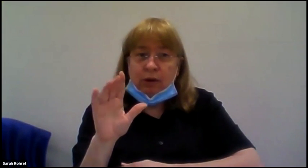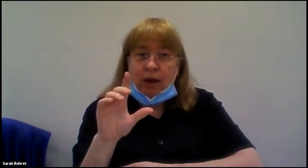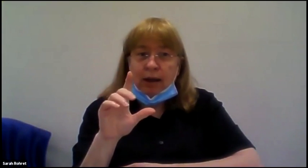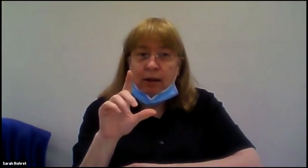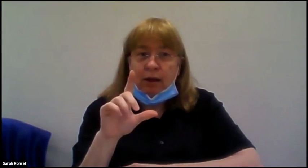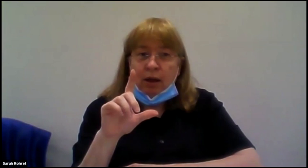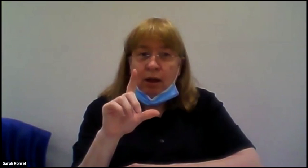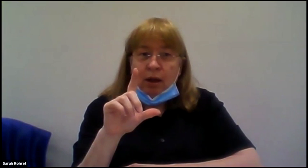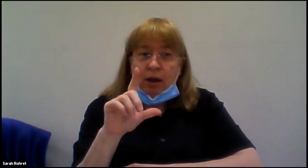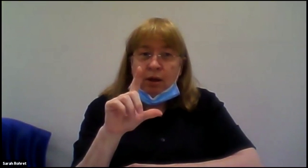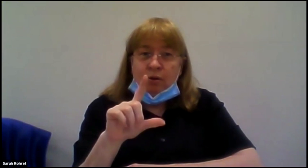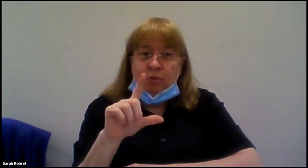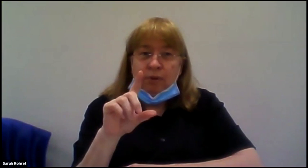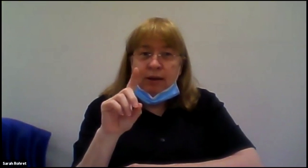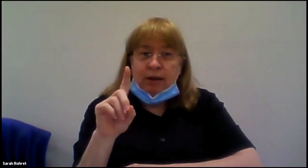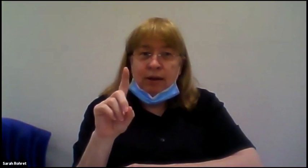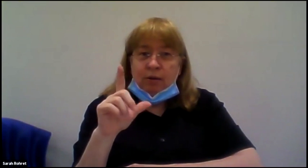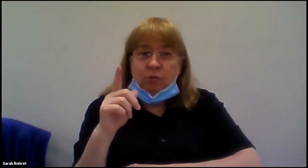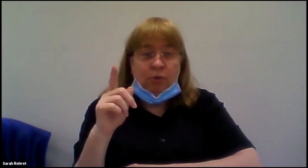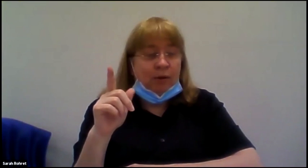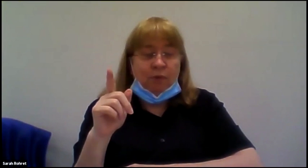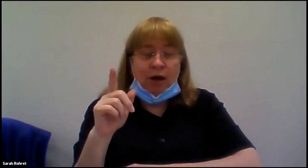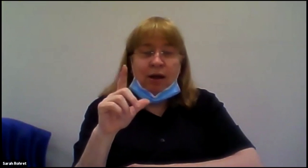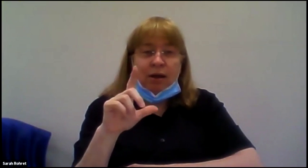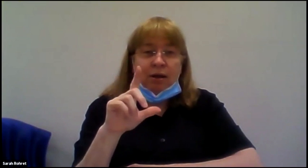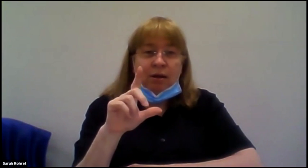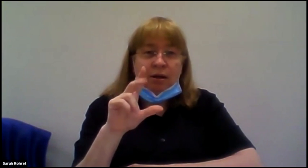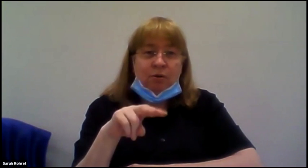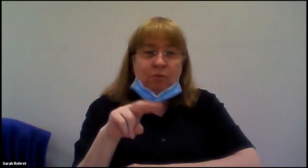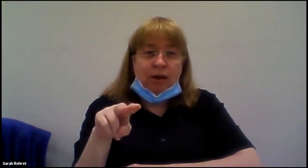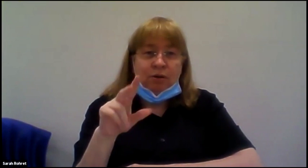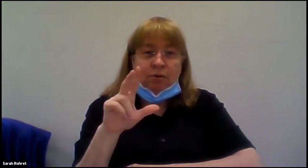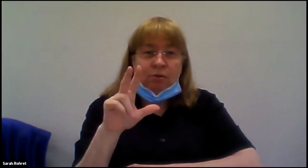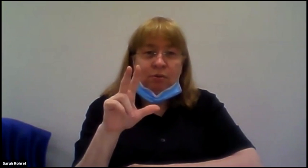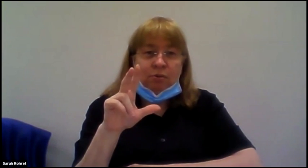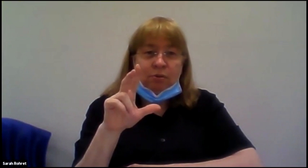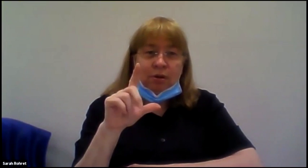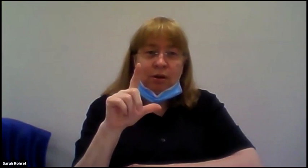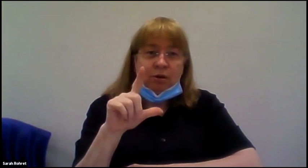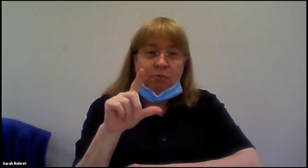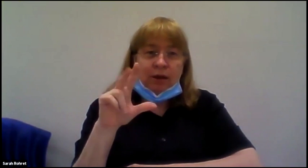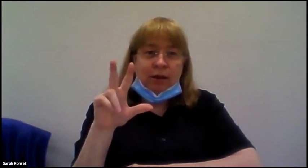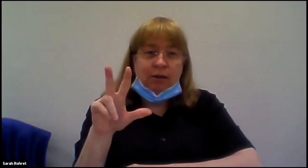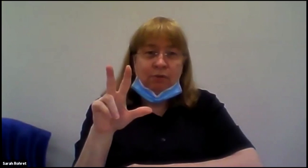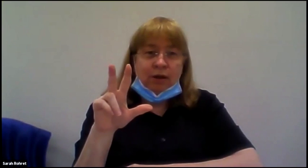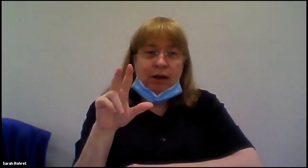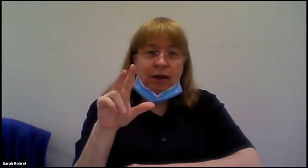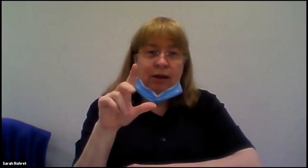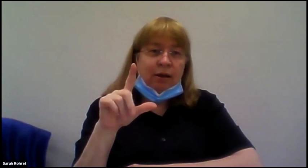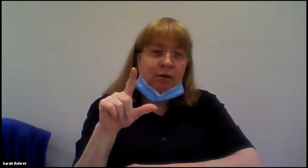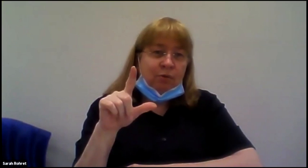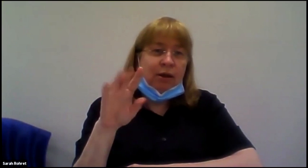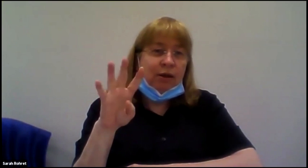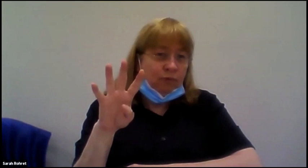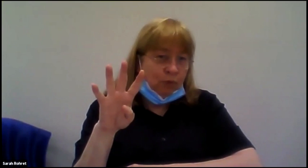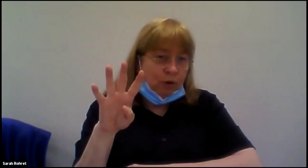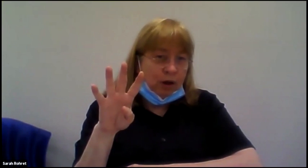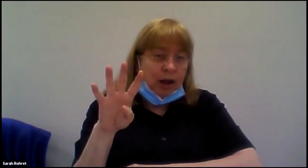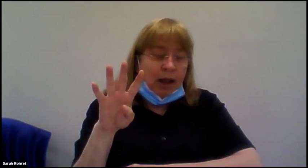like 20, 21, 22, 23, 24.